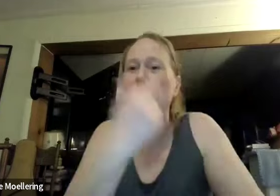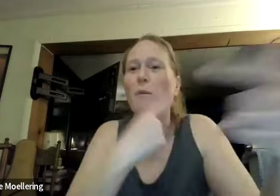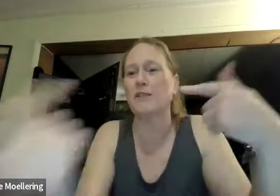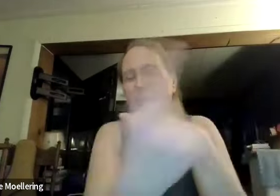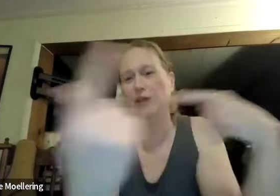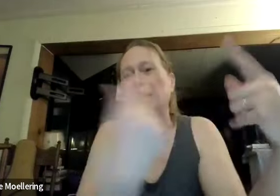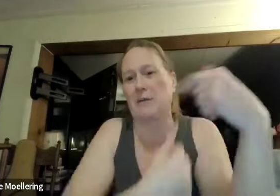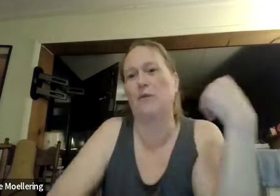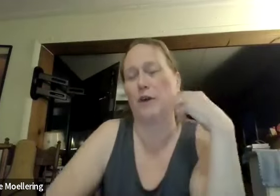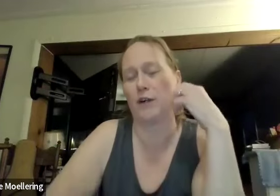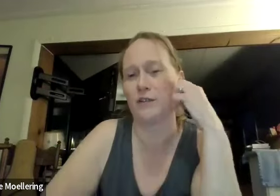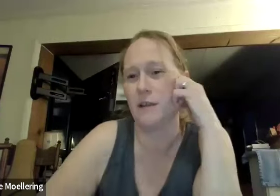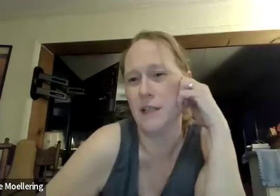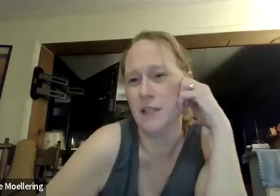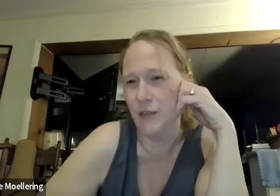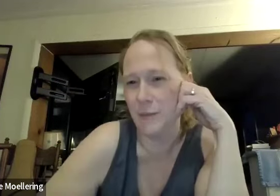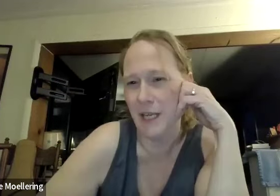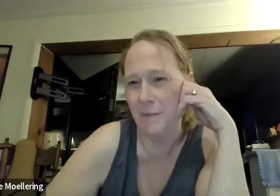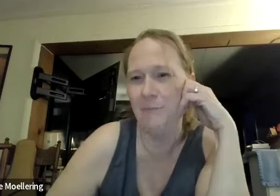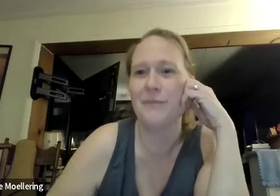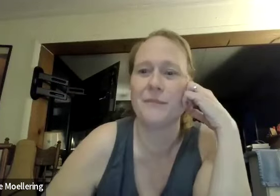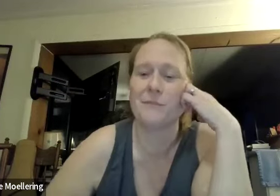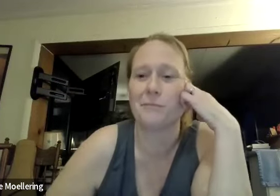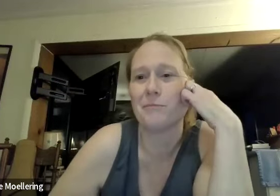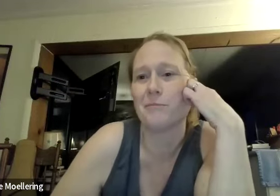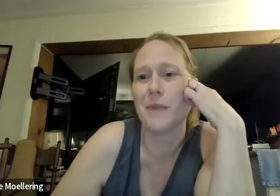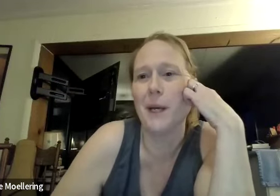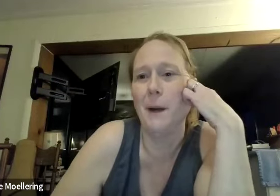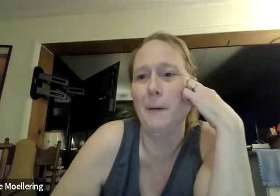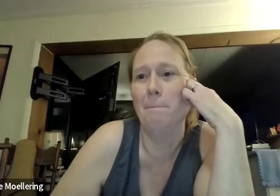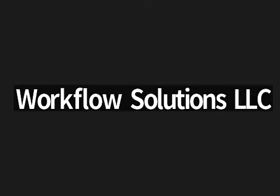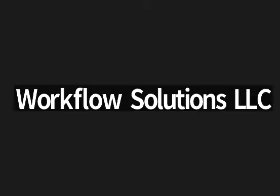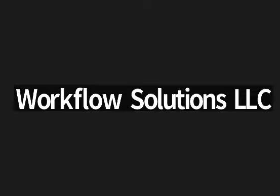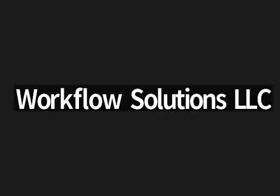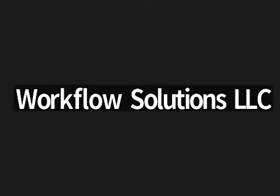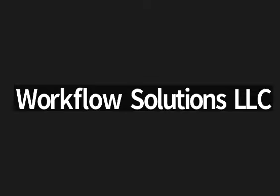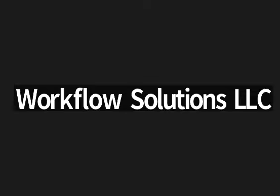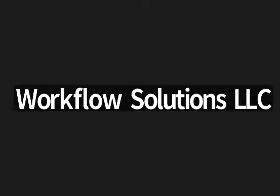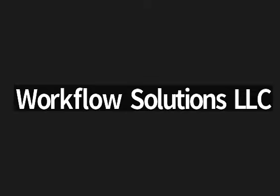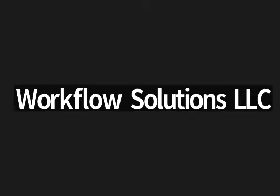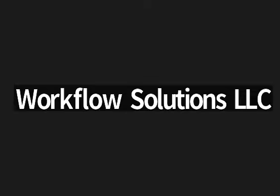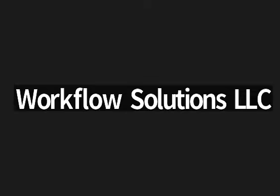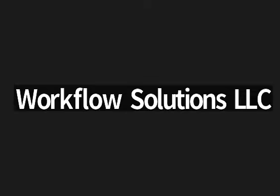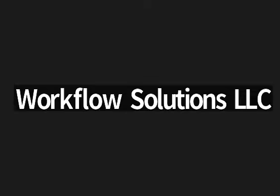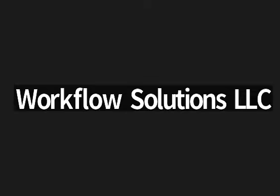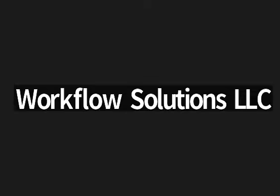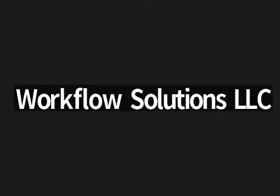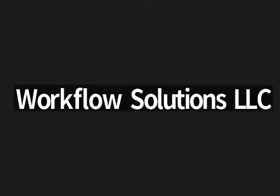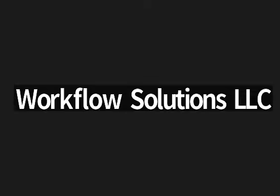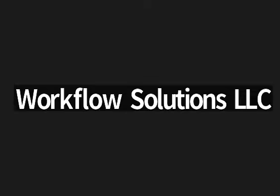because you are looking at it in reverse. Do you know what I'm Yeah. saying? Oh, yeah. Um, Definitely. Definitely.